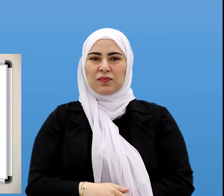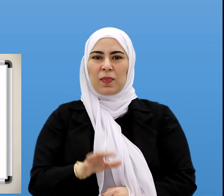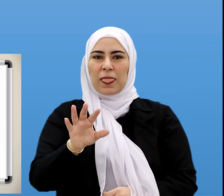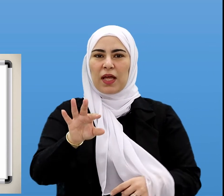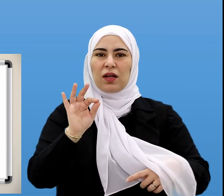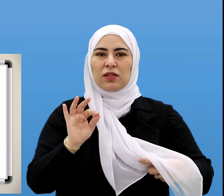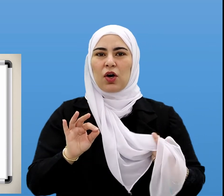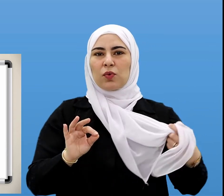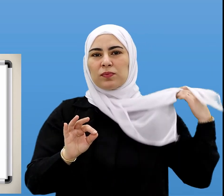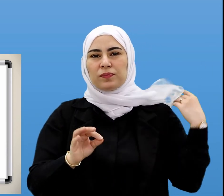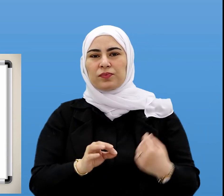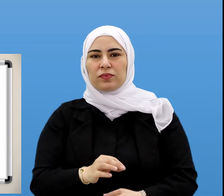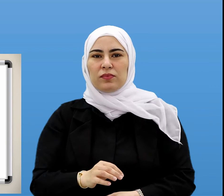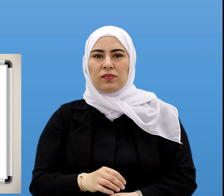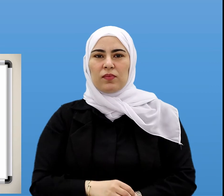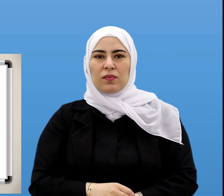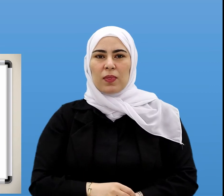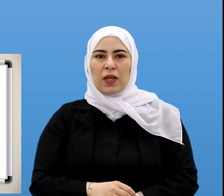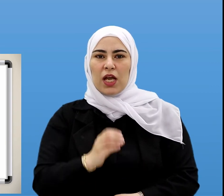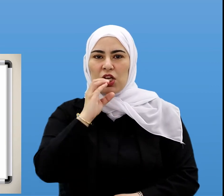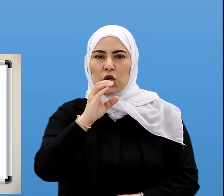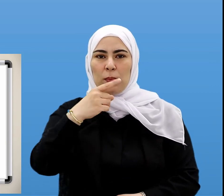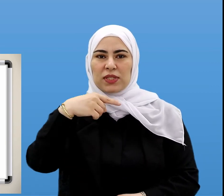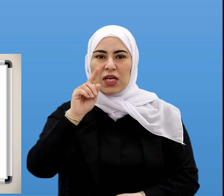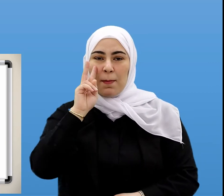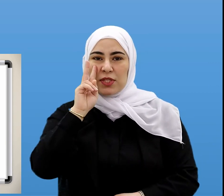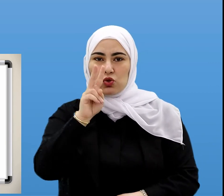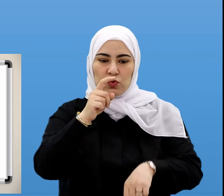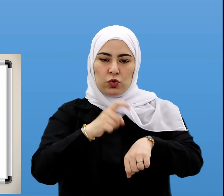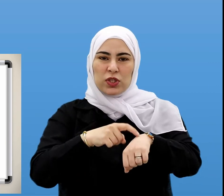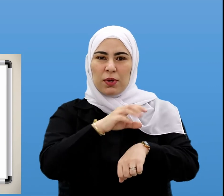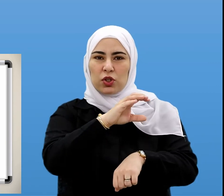of this sentence. He's talking about the past, so the correct answer here is